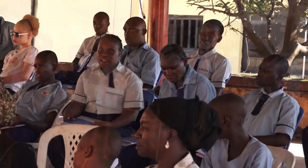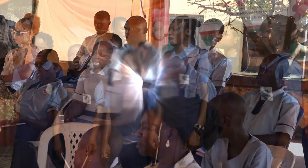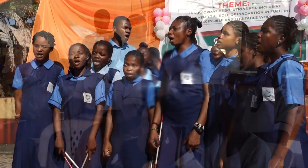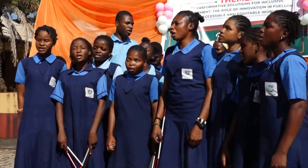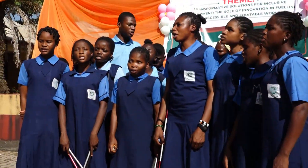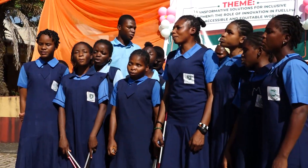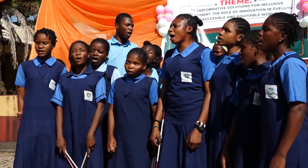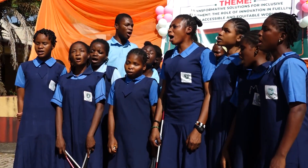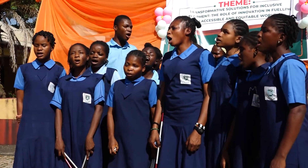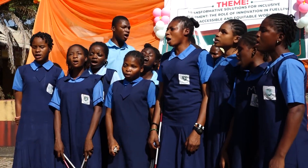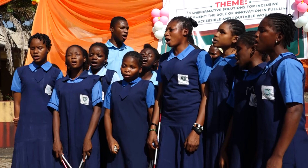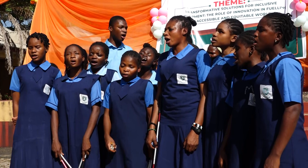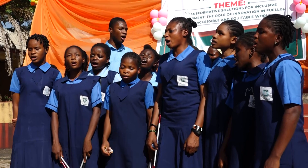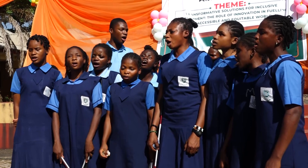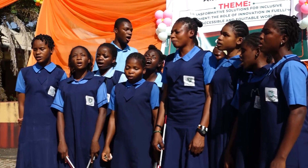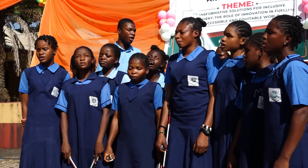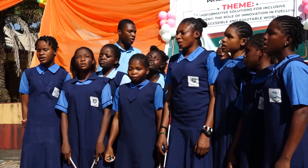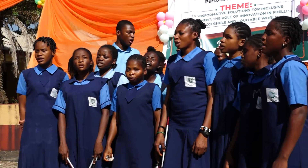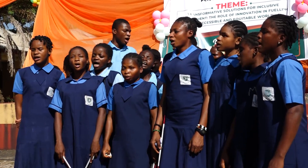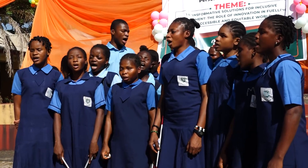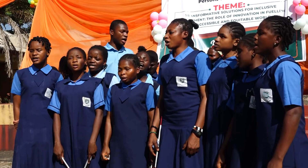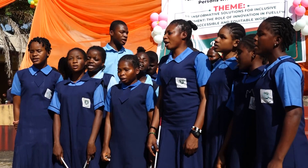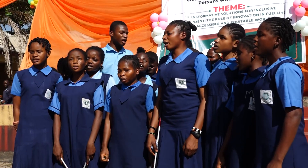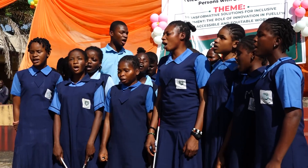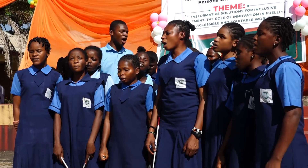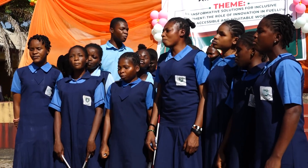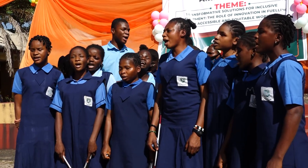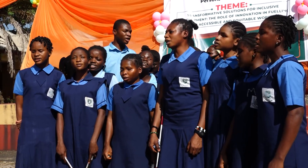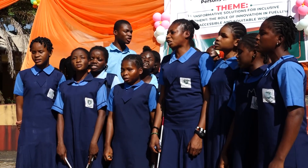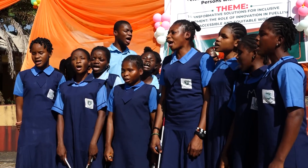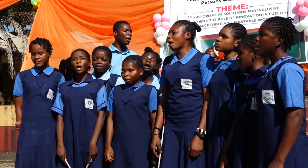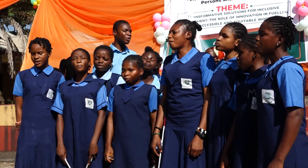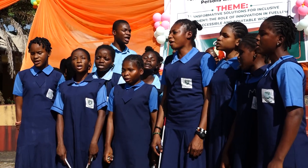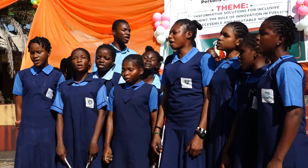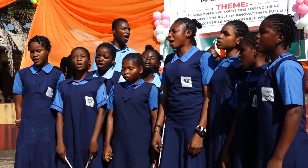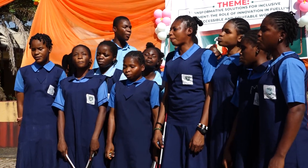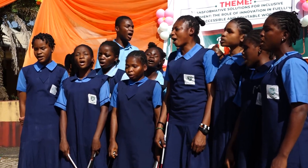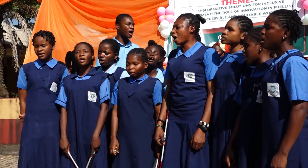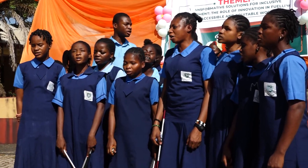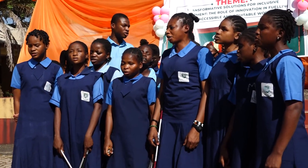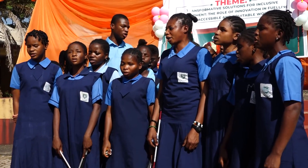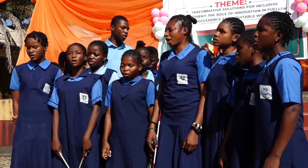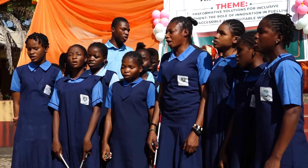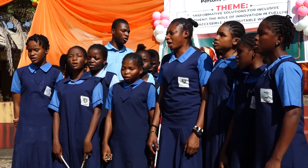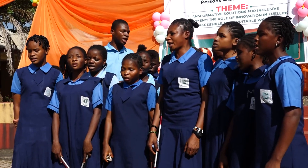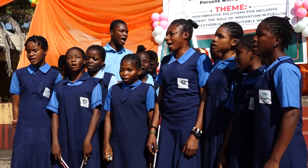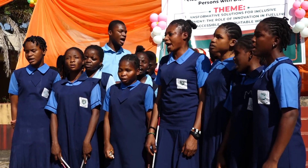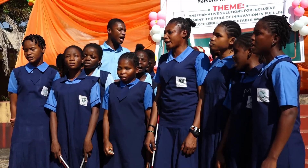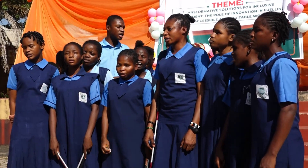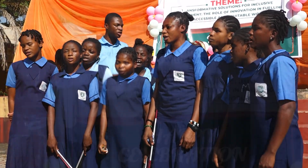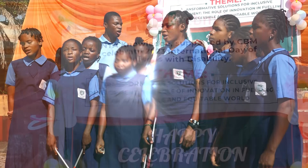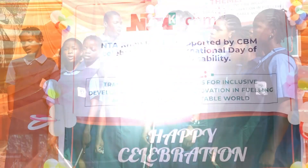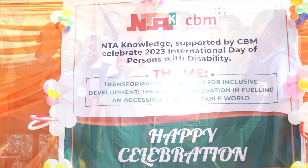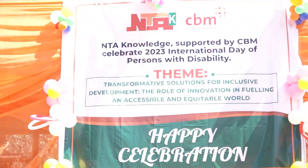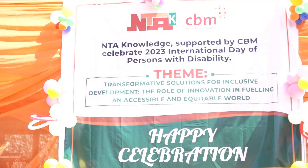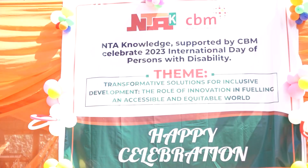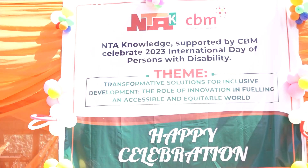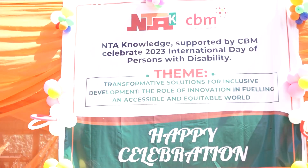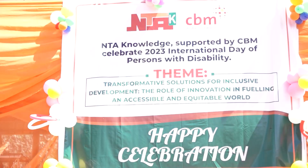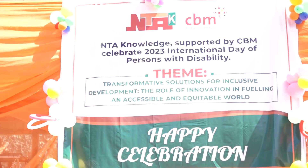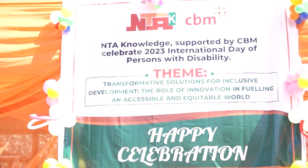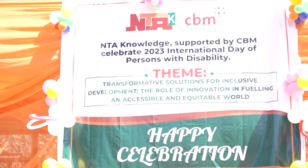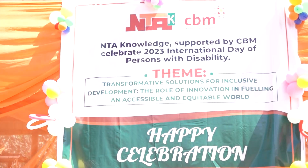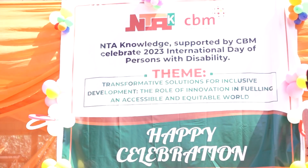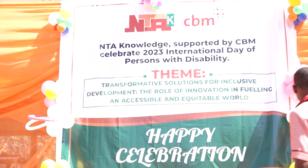challenges faced by people with special needs. And the government shall be upon your shoulders.